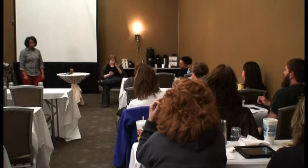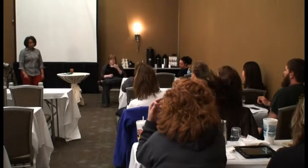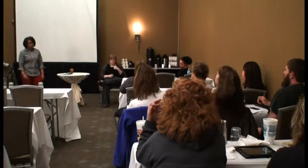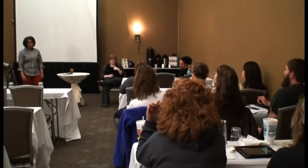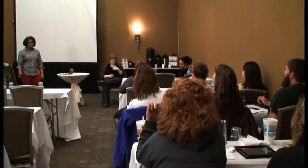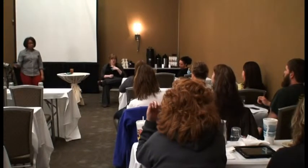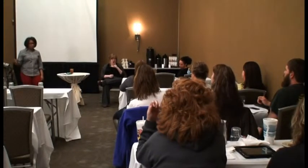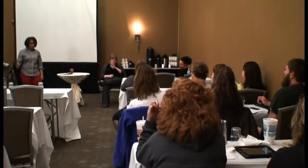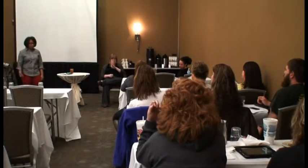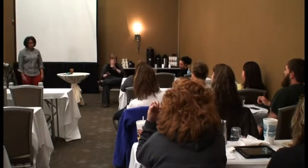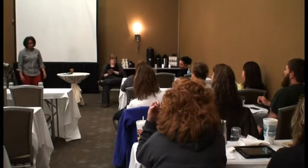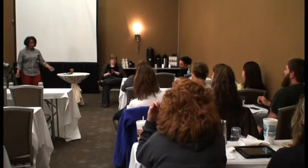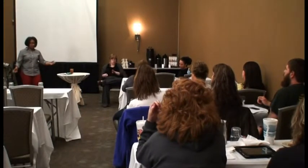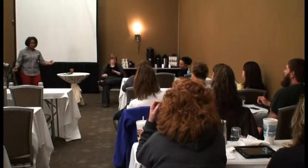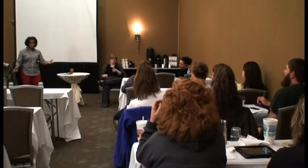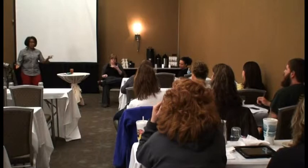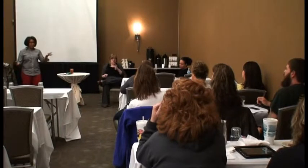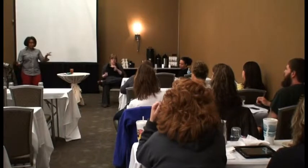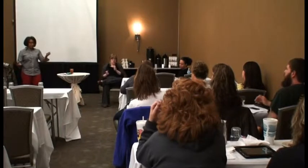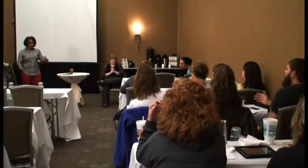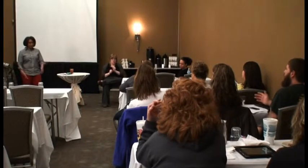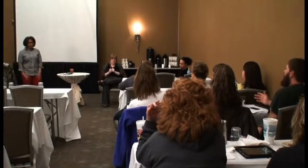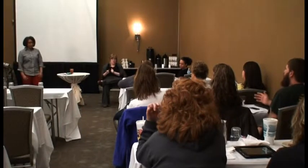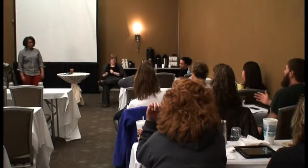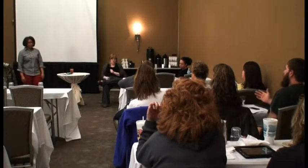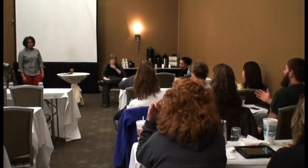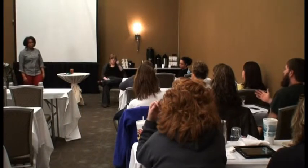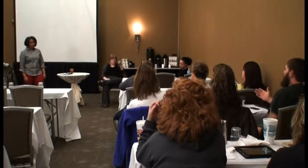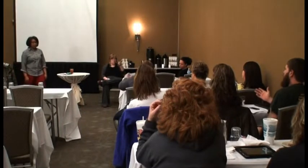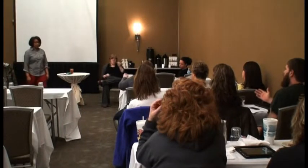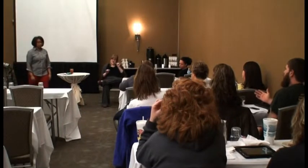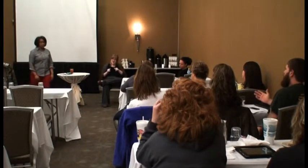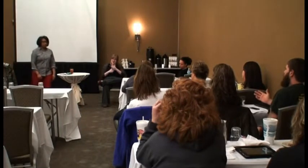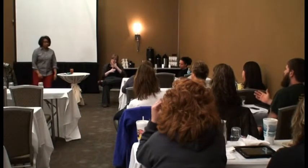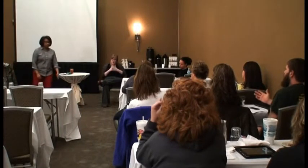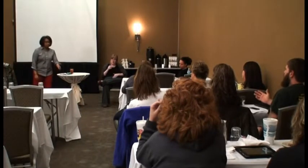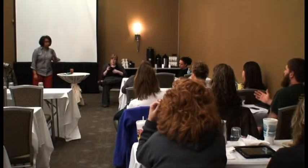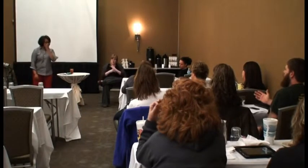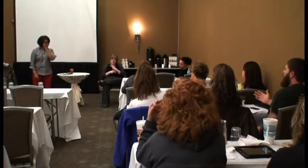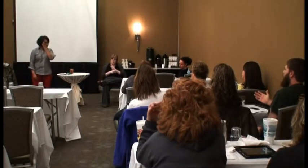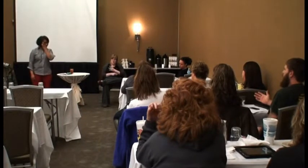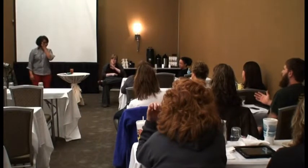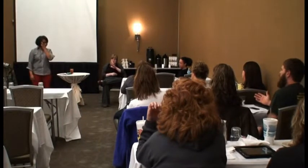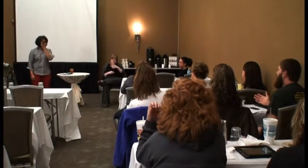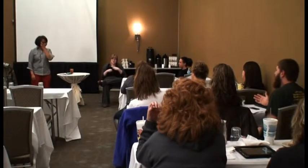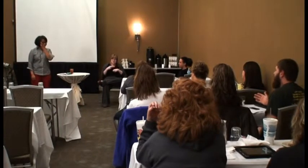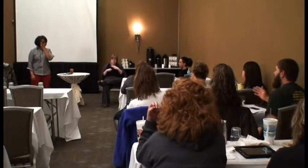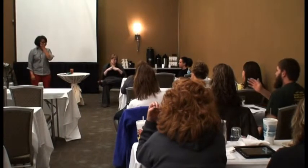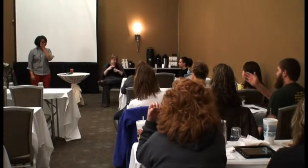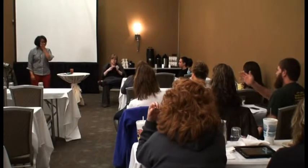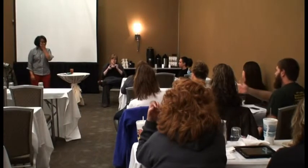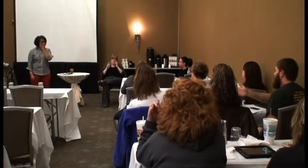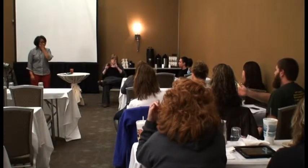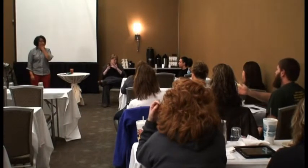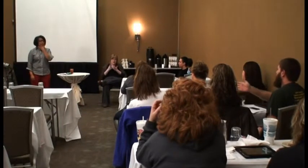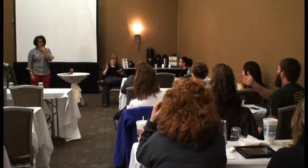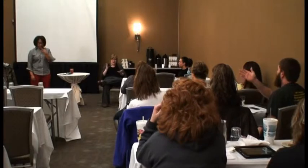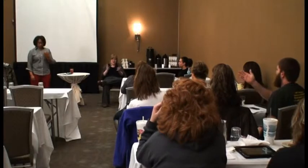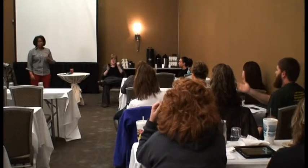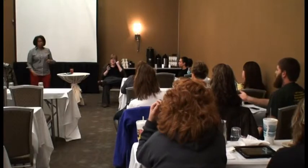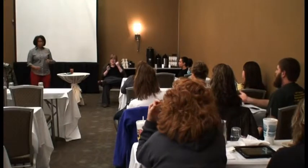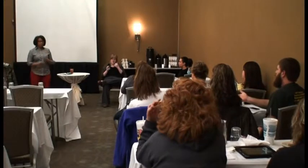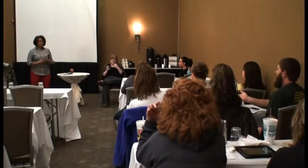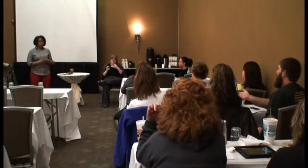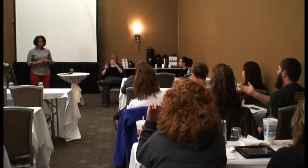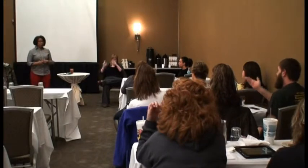boots and I don't want to cooperate with her. Right, that's the same conclusion I've come to. His issue is one of respect. He doesn't respect this person, so